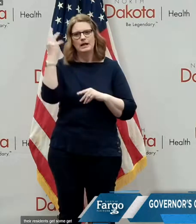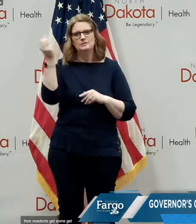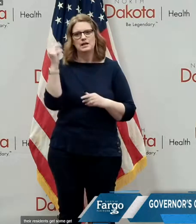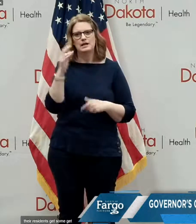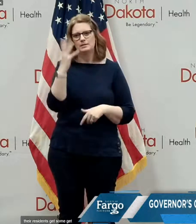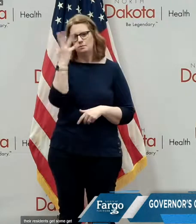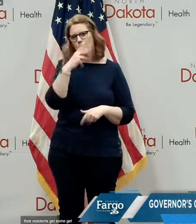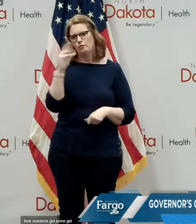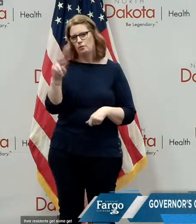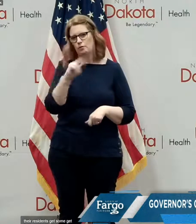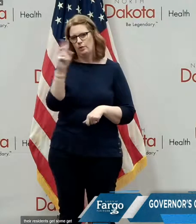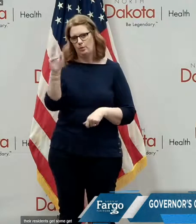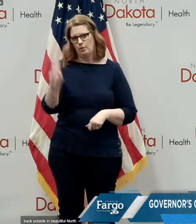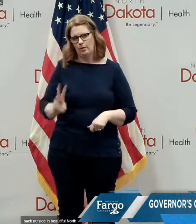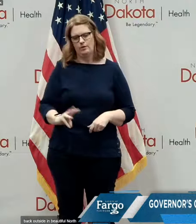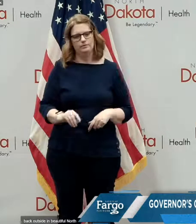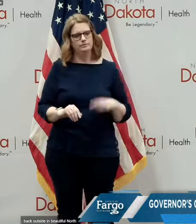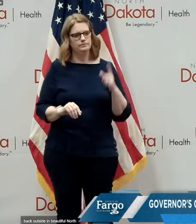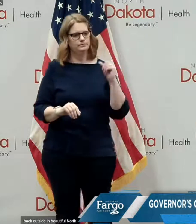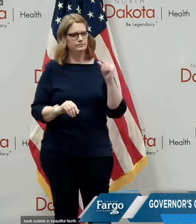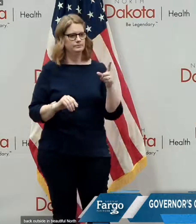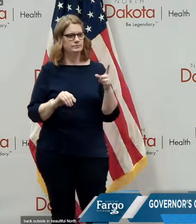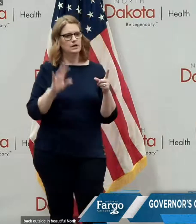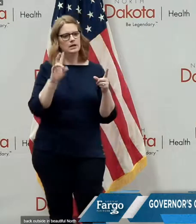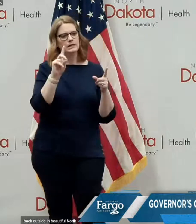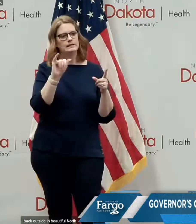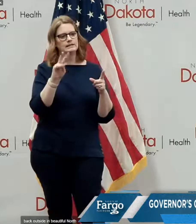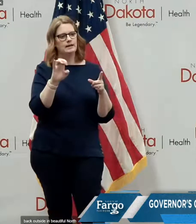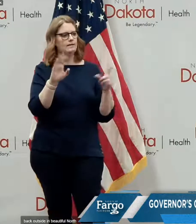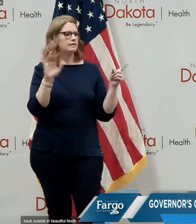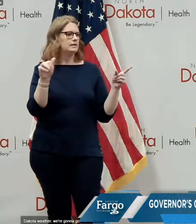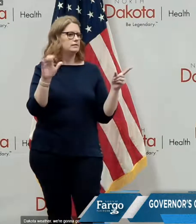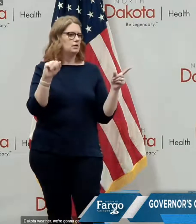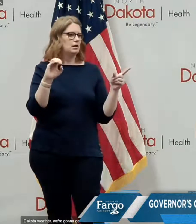weather. Okay, we're going to go Dave and then Jacob.